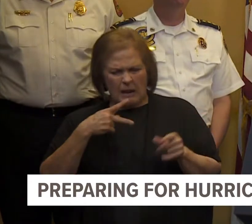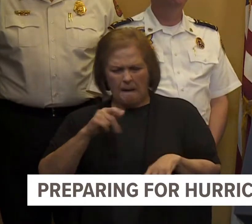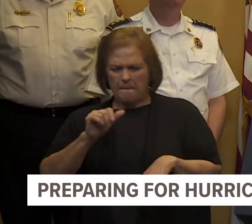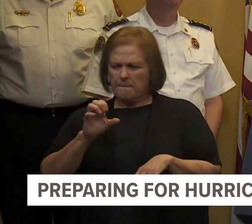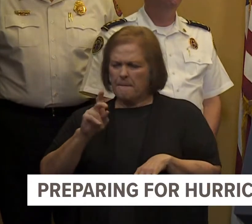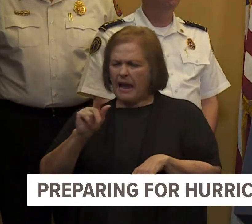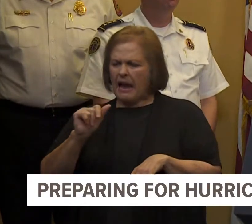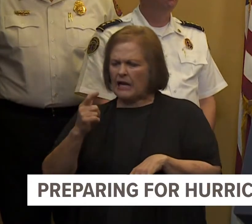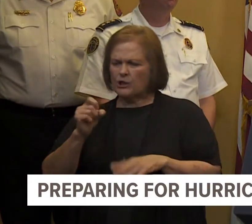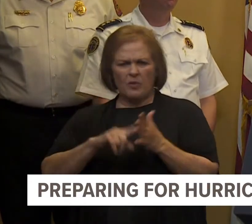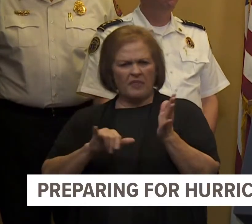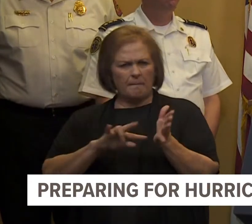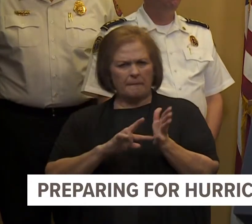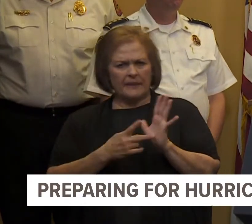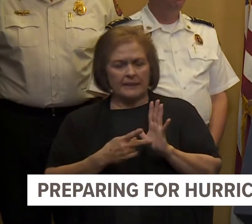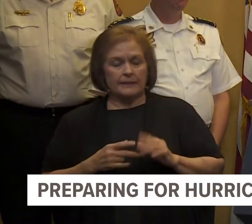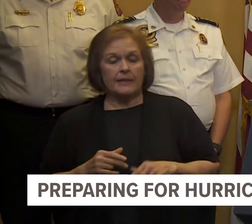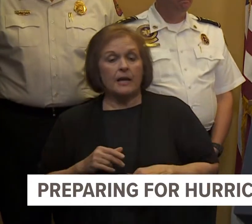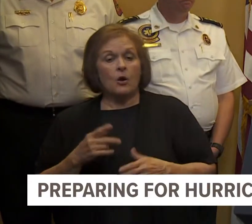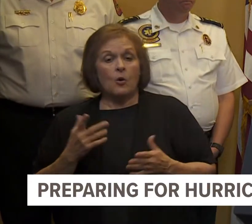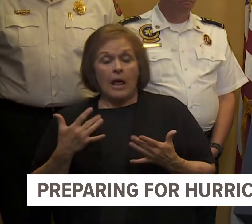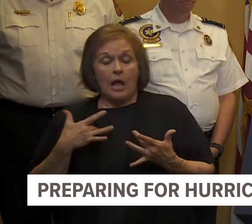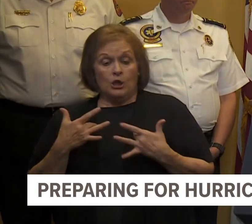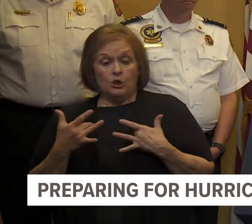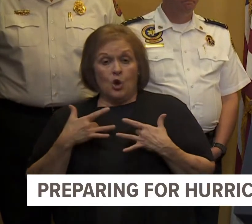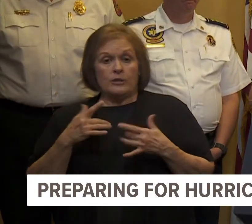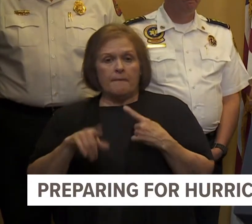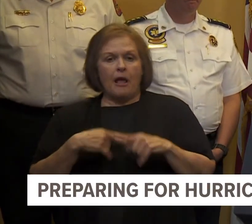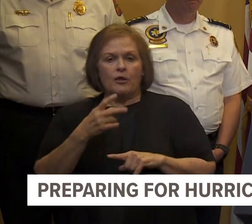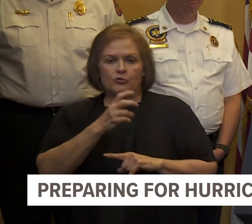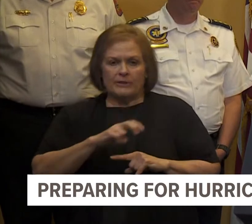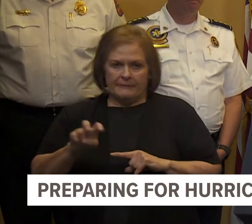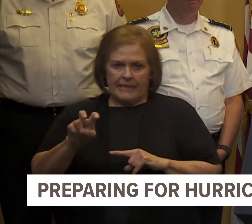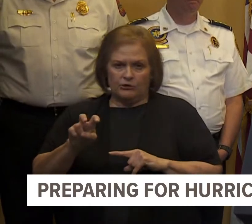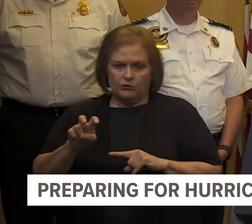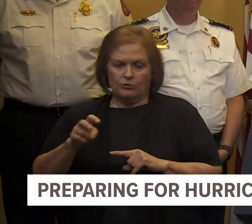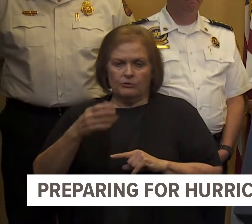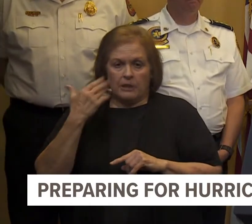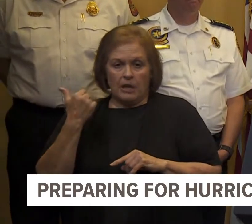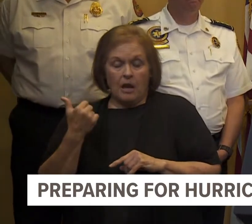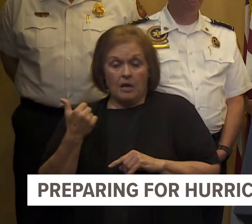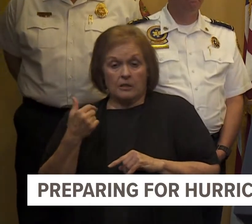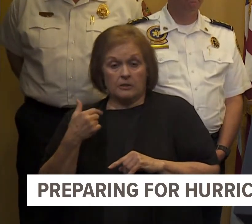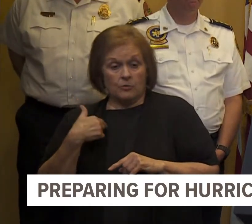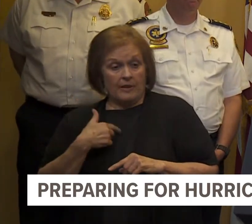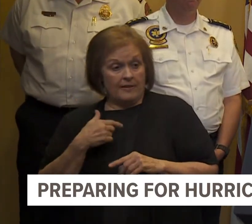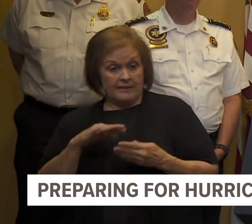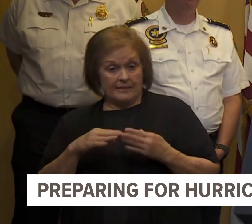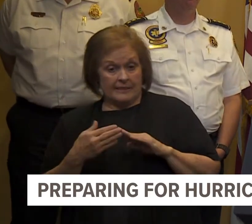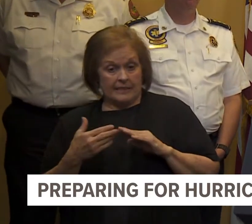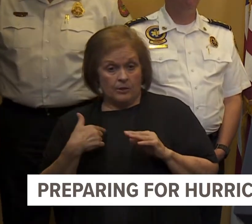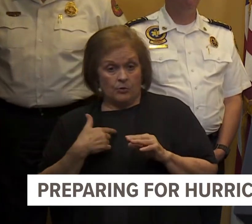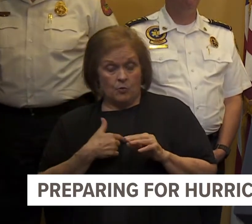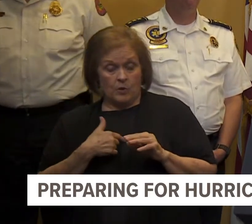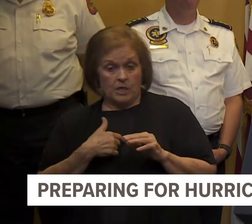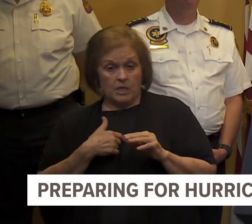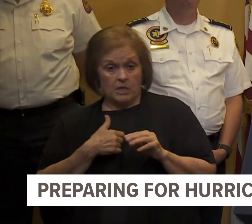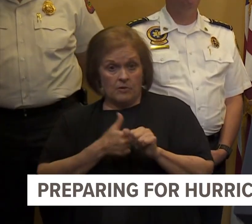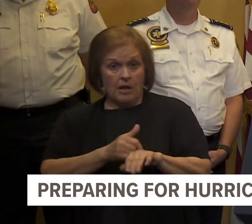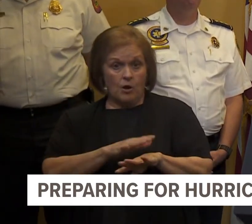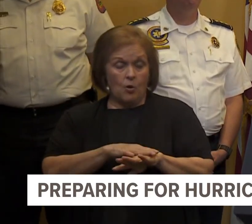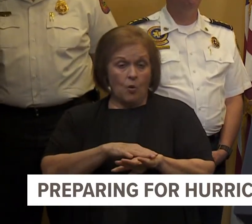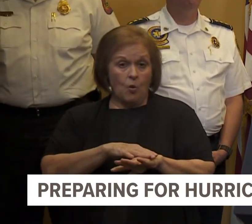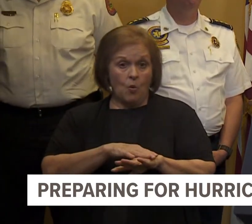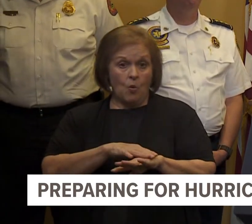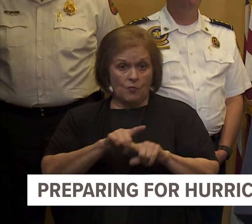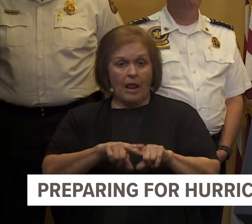It's really, a lot of our concern is with the transportation aspect of this, because as a city, we're relying on